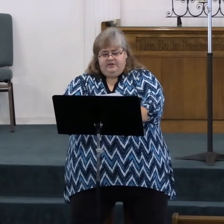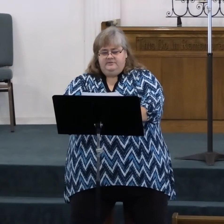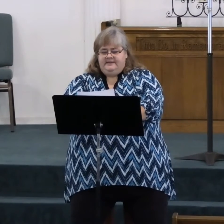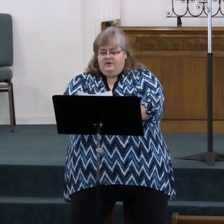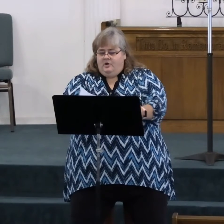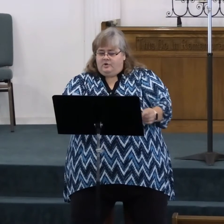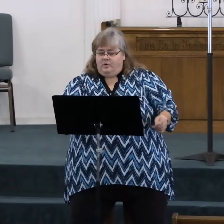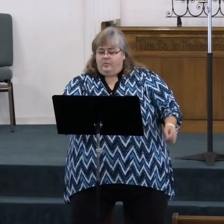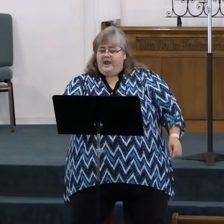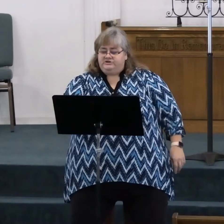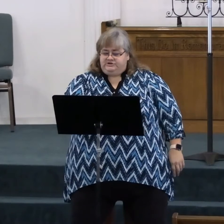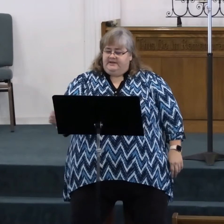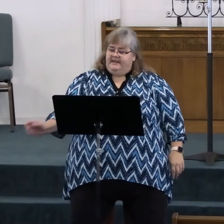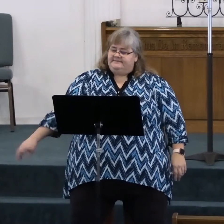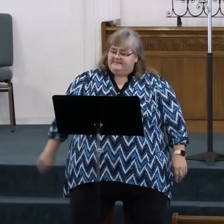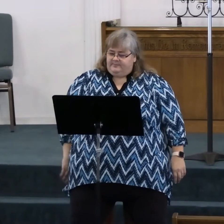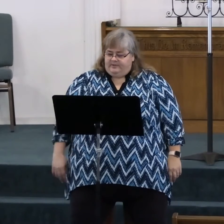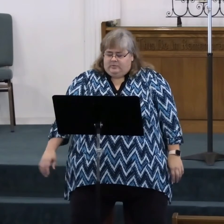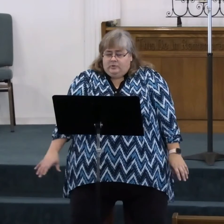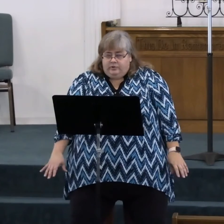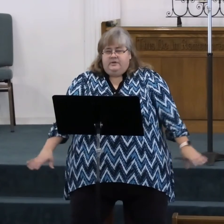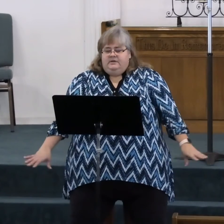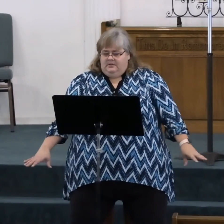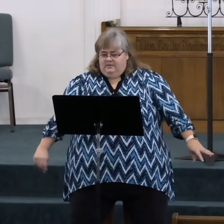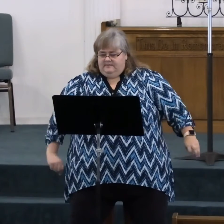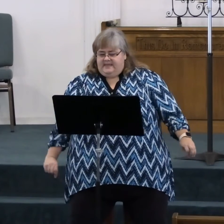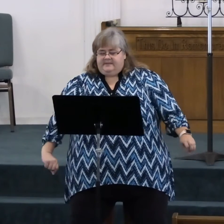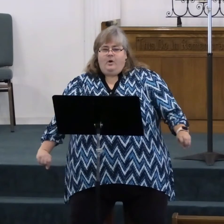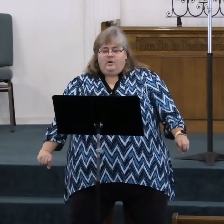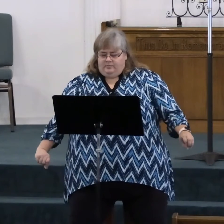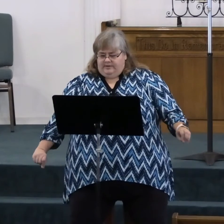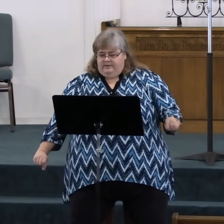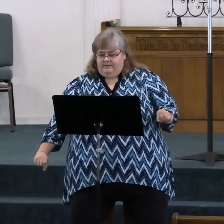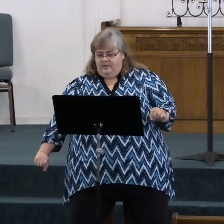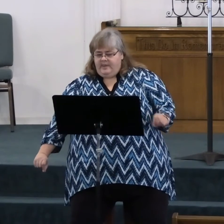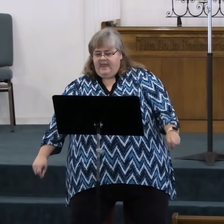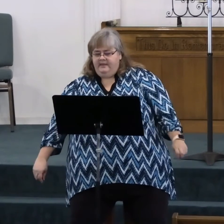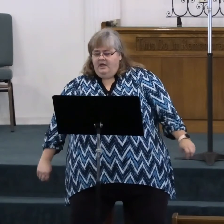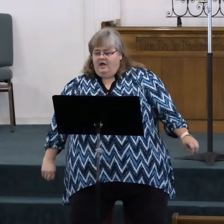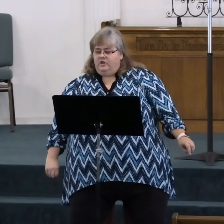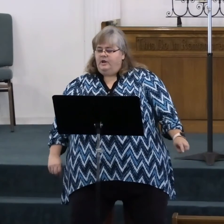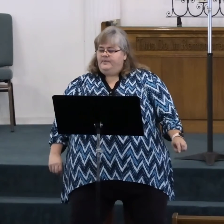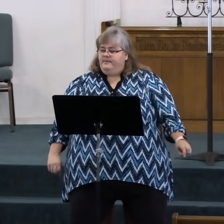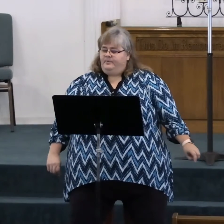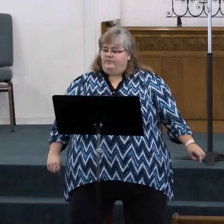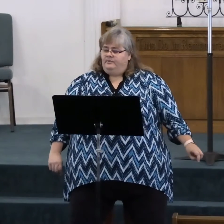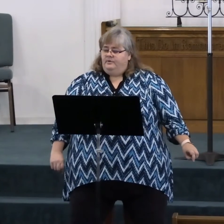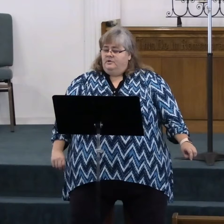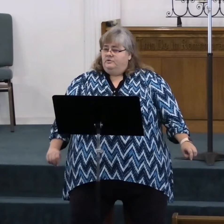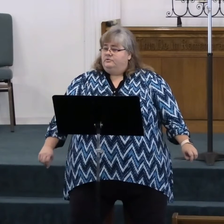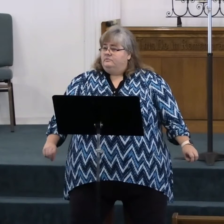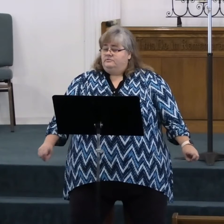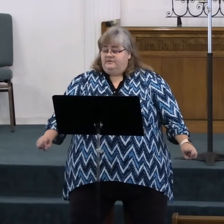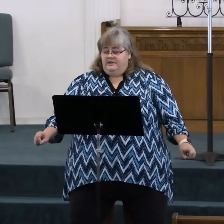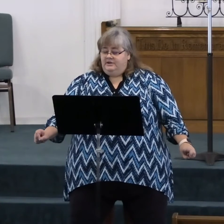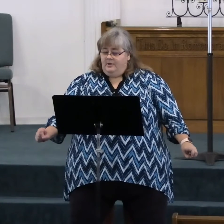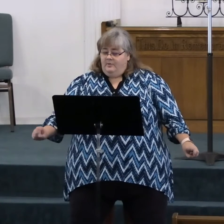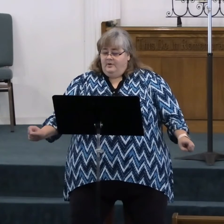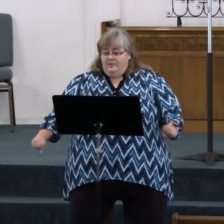includes correction and discipline. Oof, that's a hard one, okay? A lot of people, you know, we